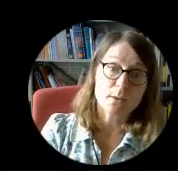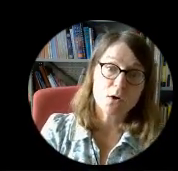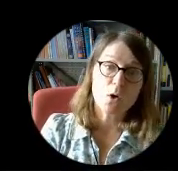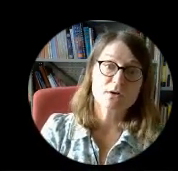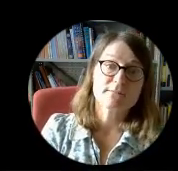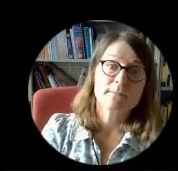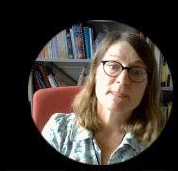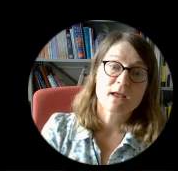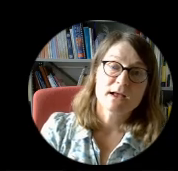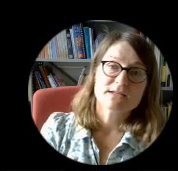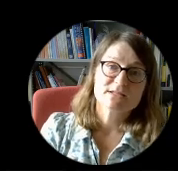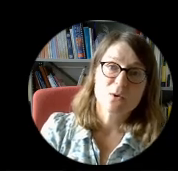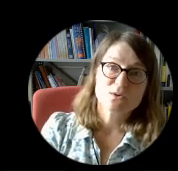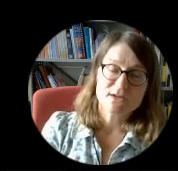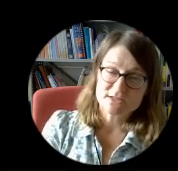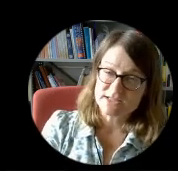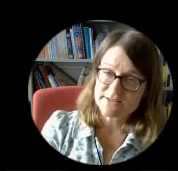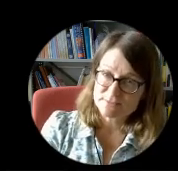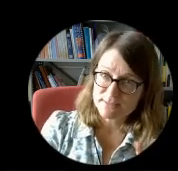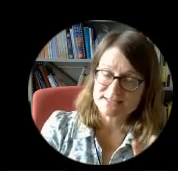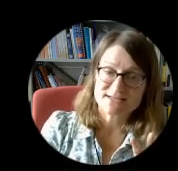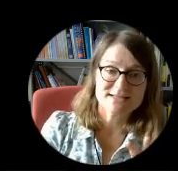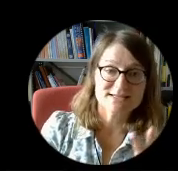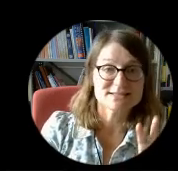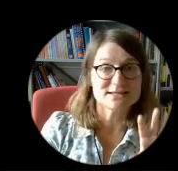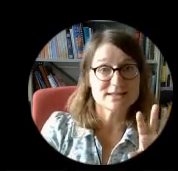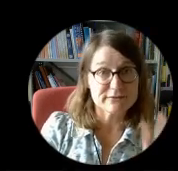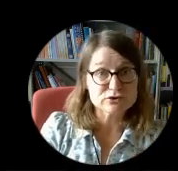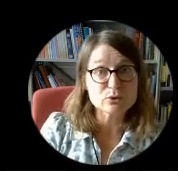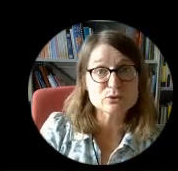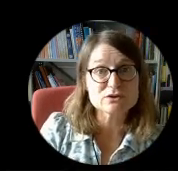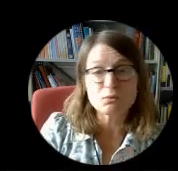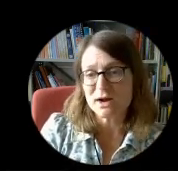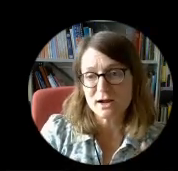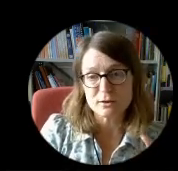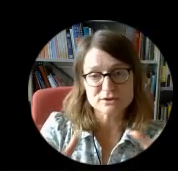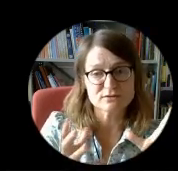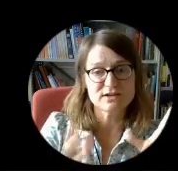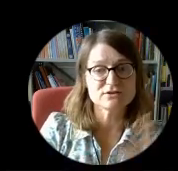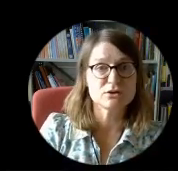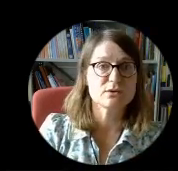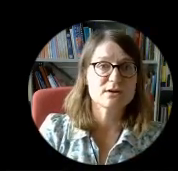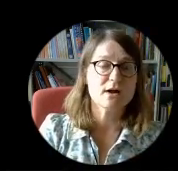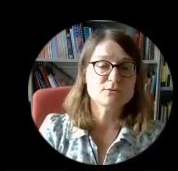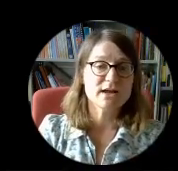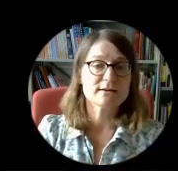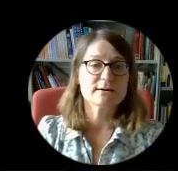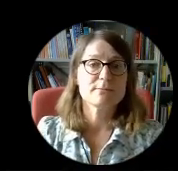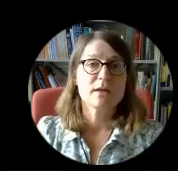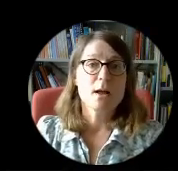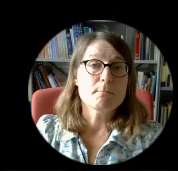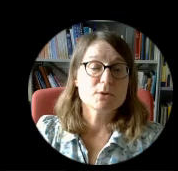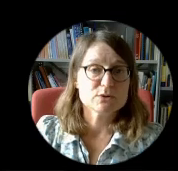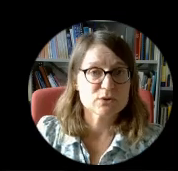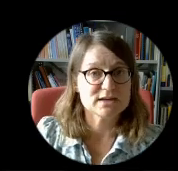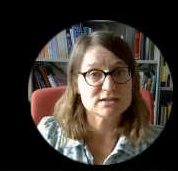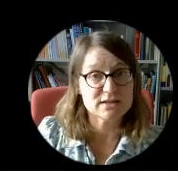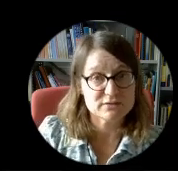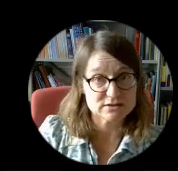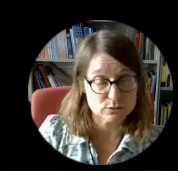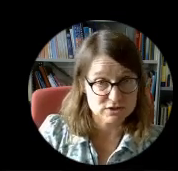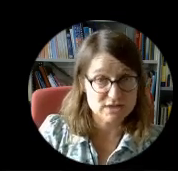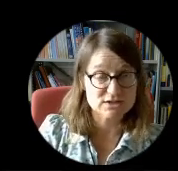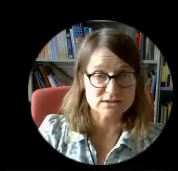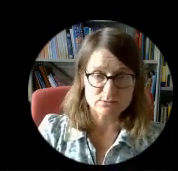signing going on. So such deaf spaces exist in deaf schools where lots of deaf children come together, but also at